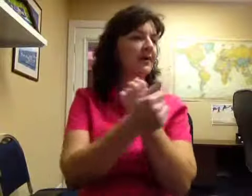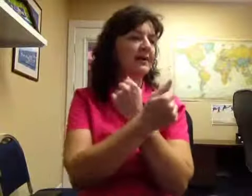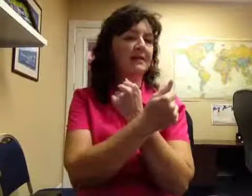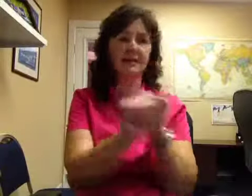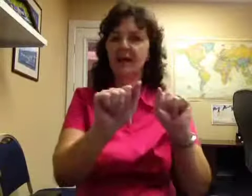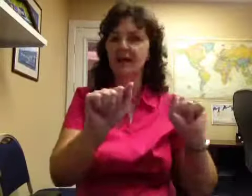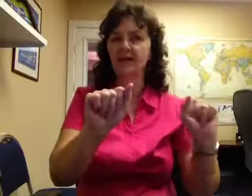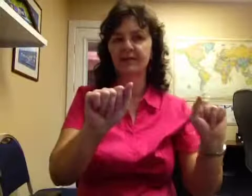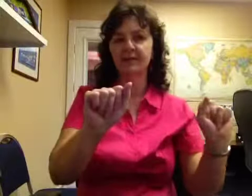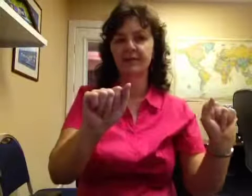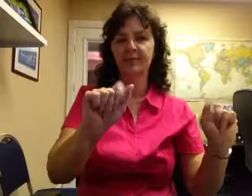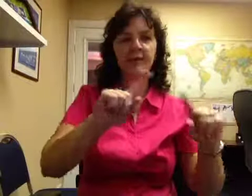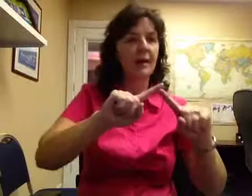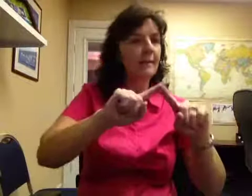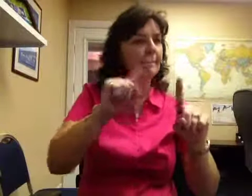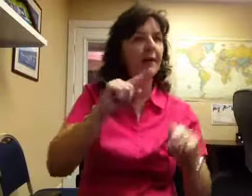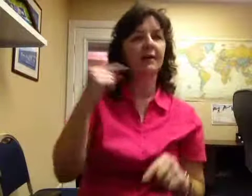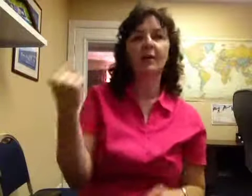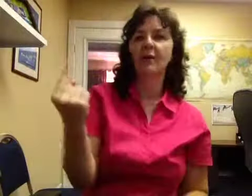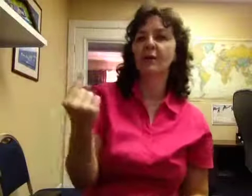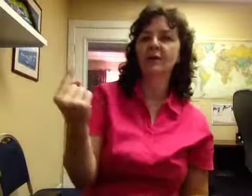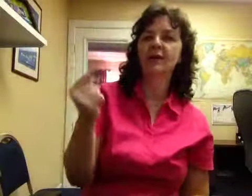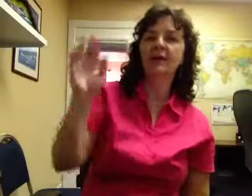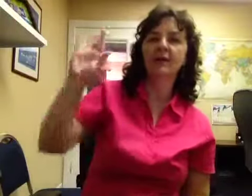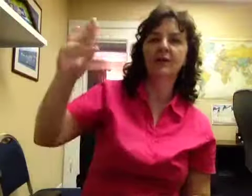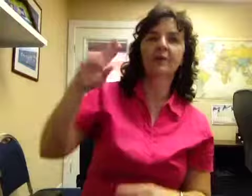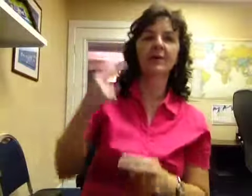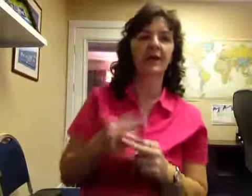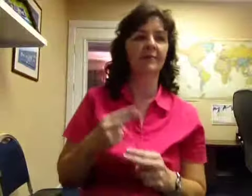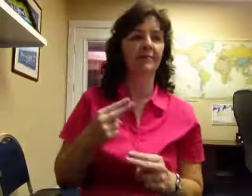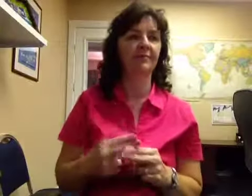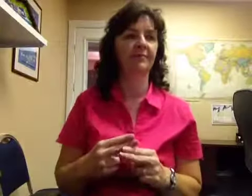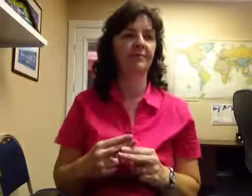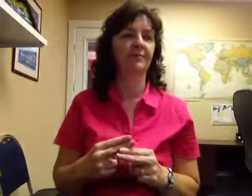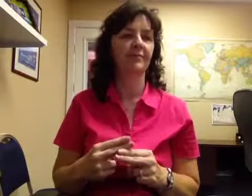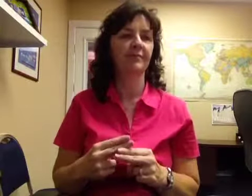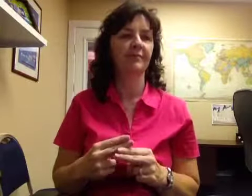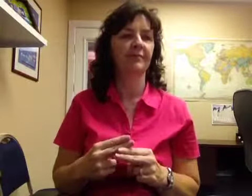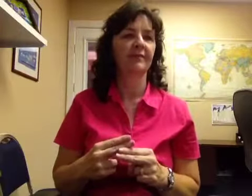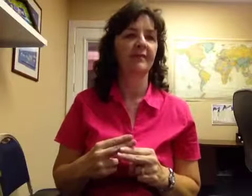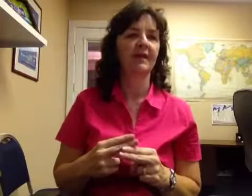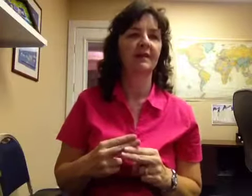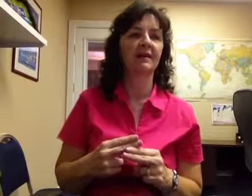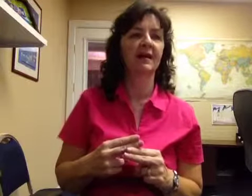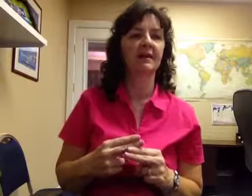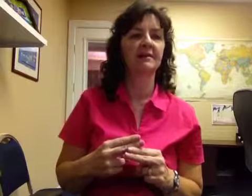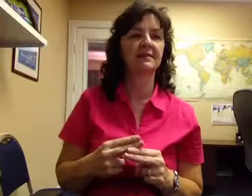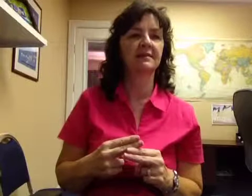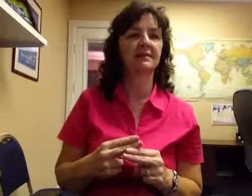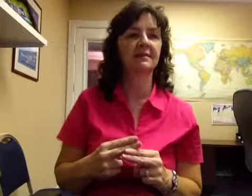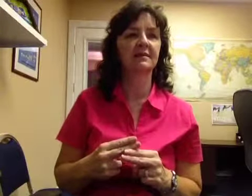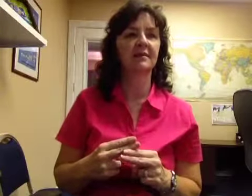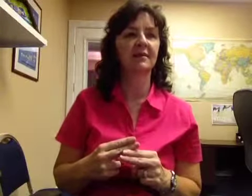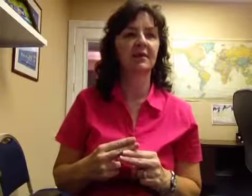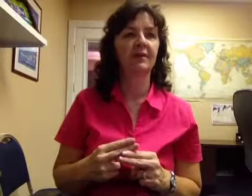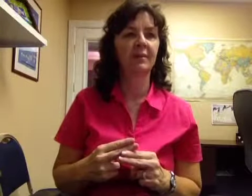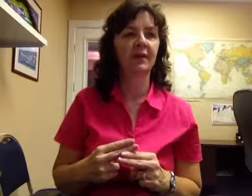to save, but only your name. And the last